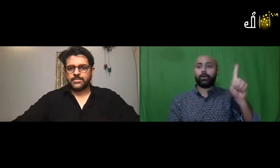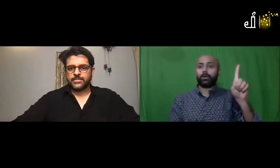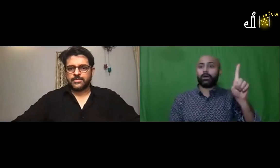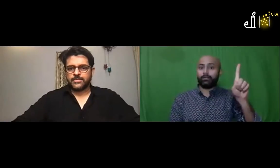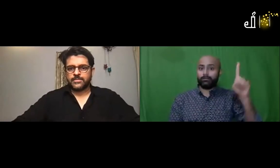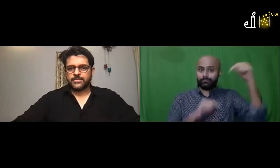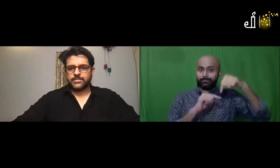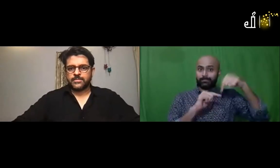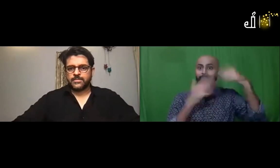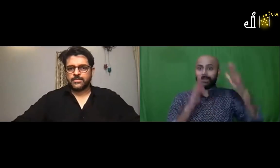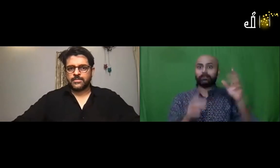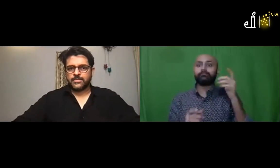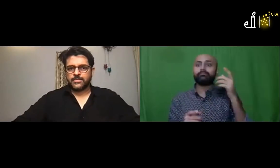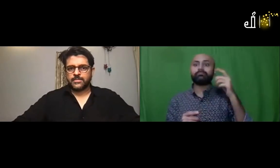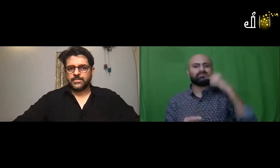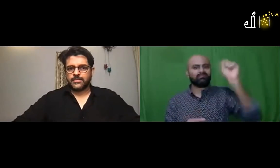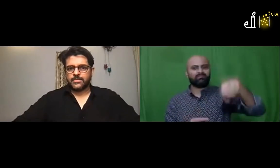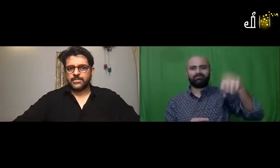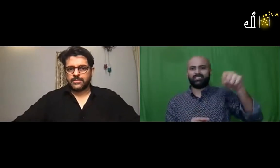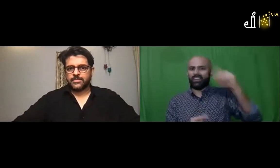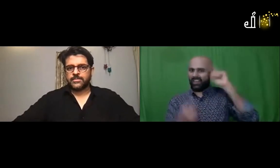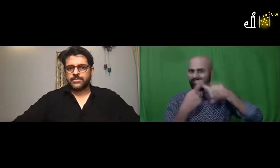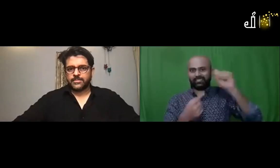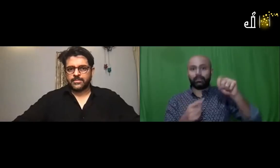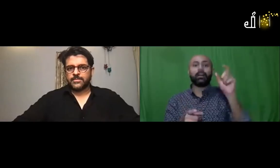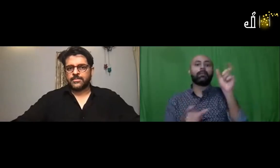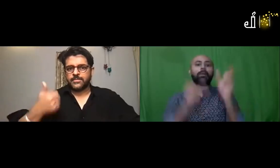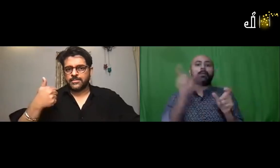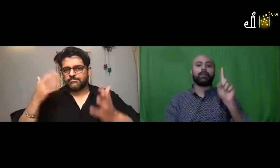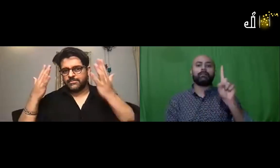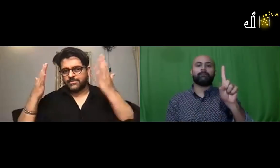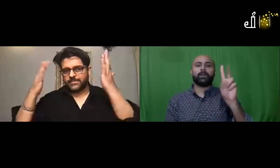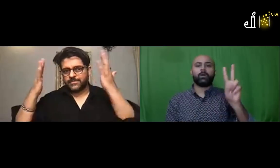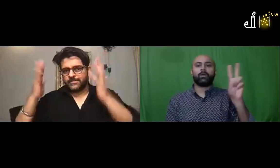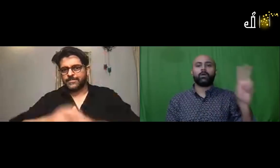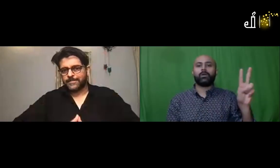So 141 people have answered the poll question.